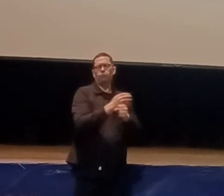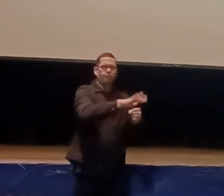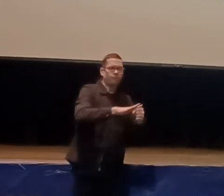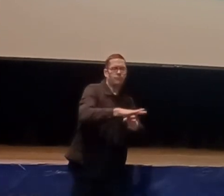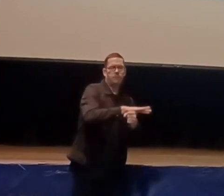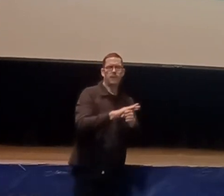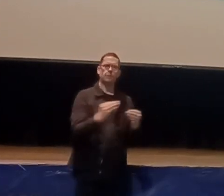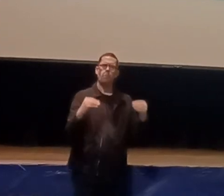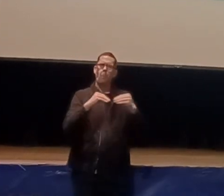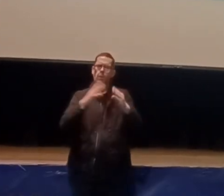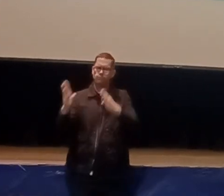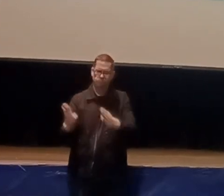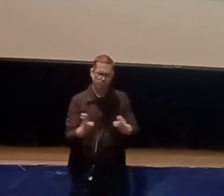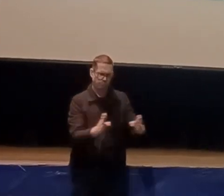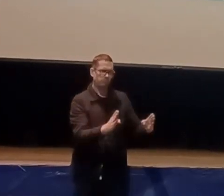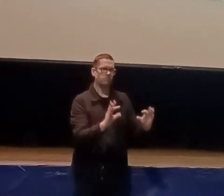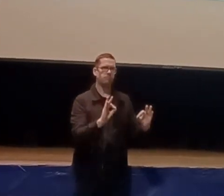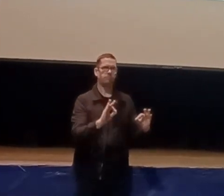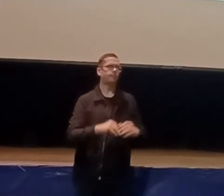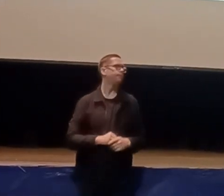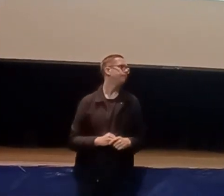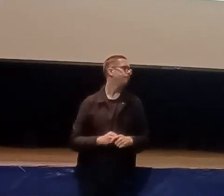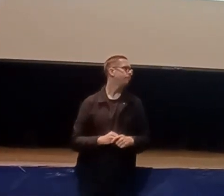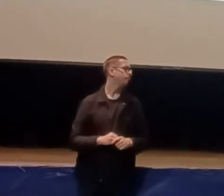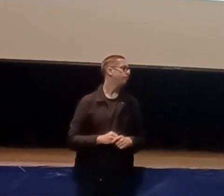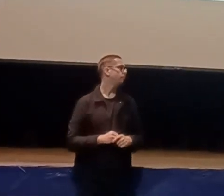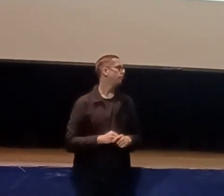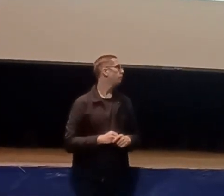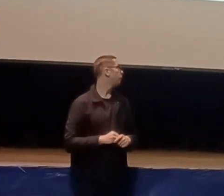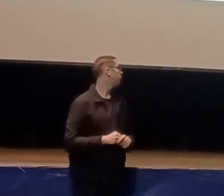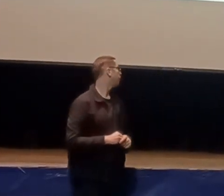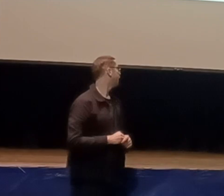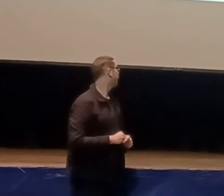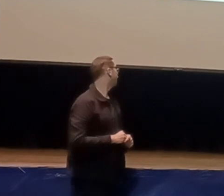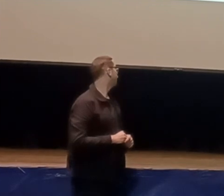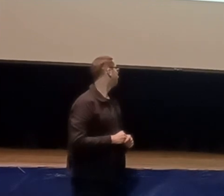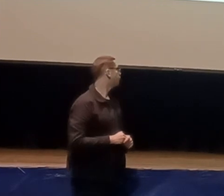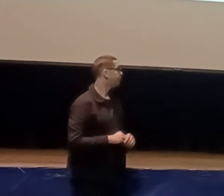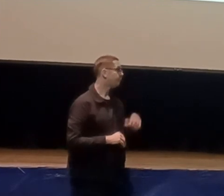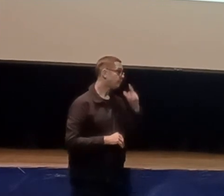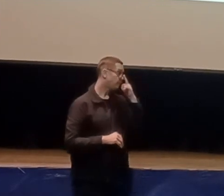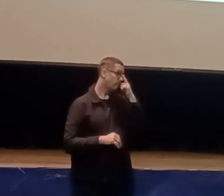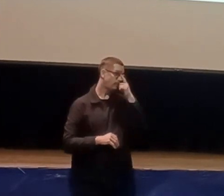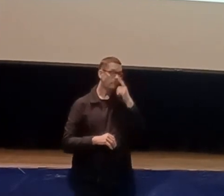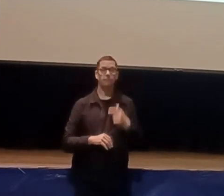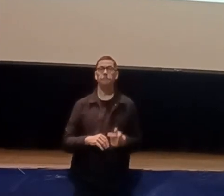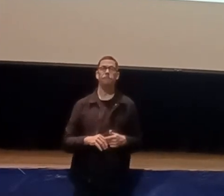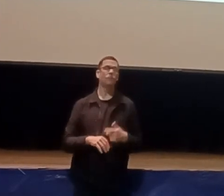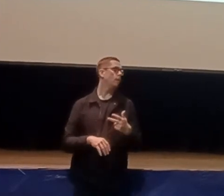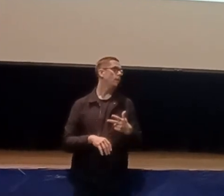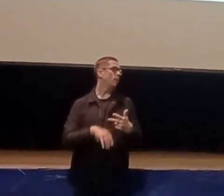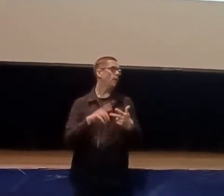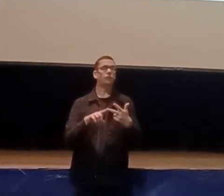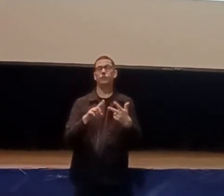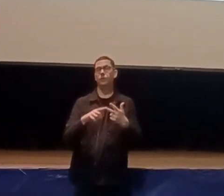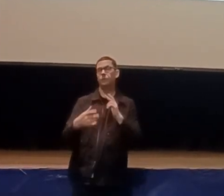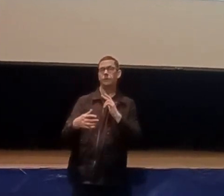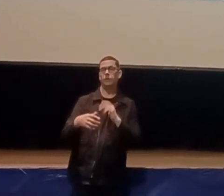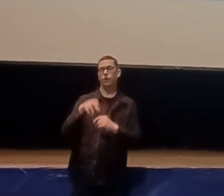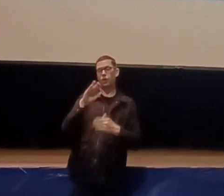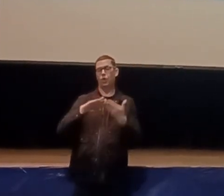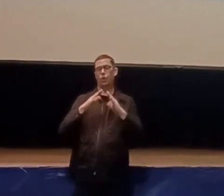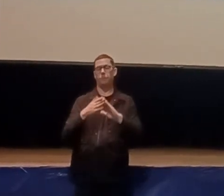site. And then finally, we learned from what the Urban Land Institute's Technical Assistance